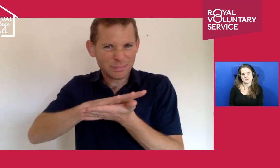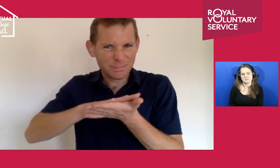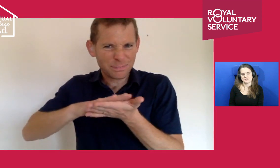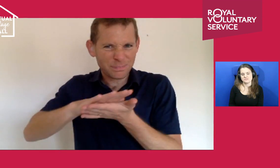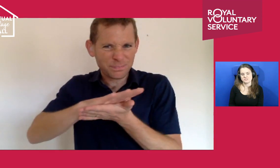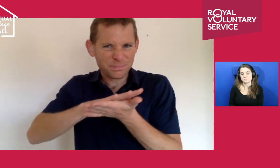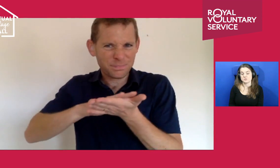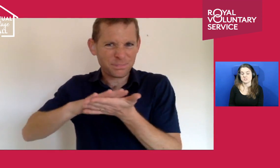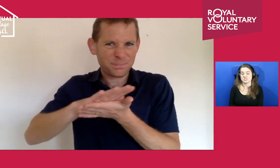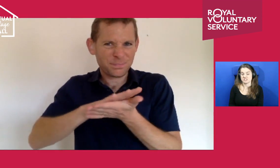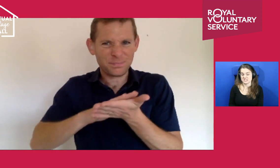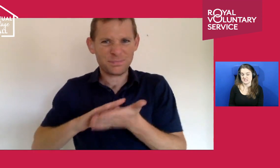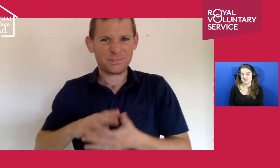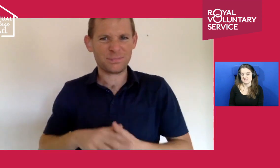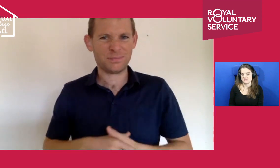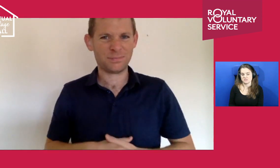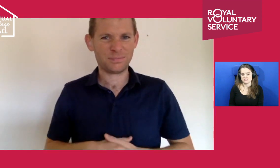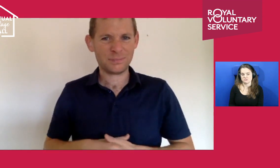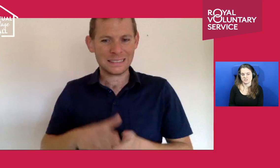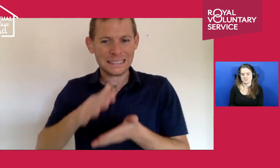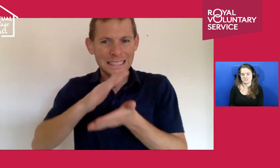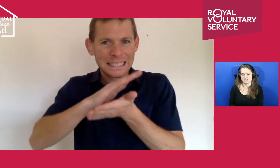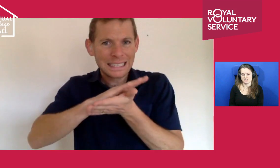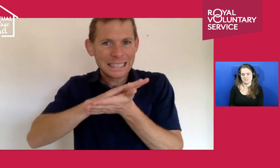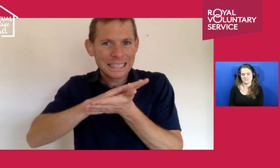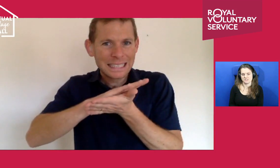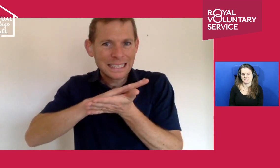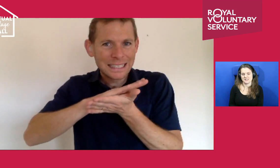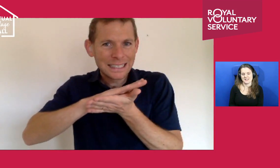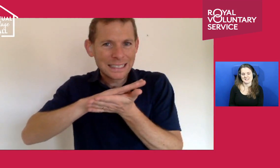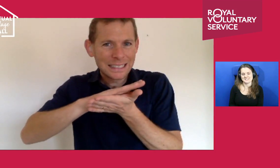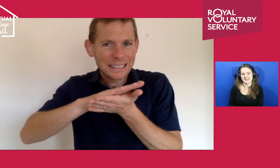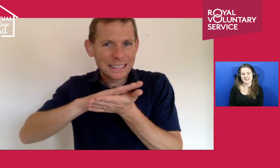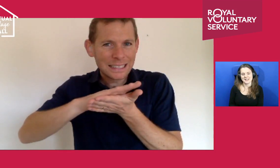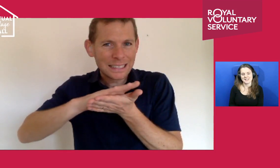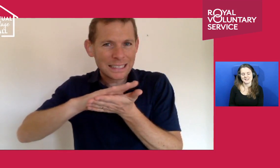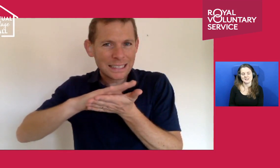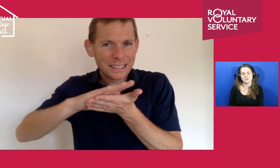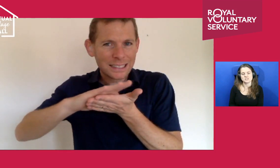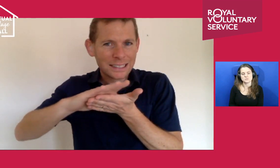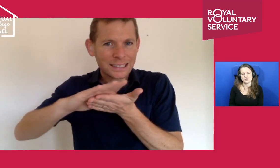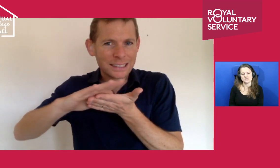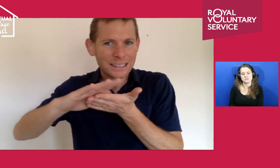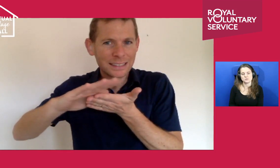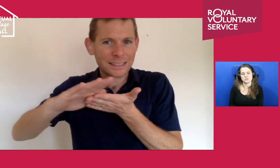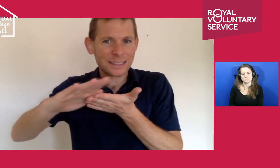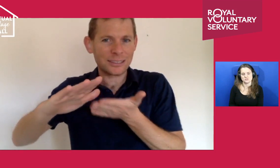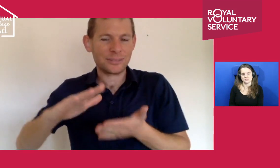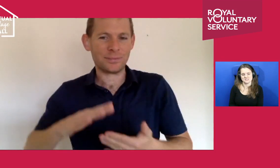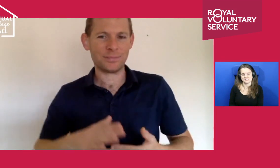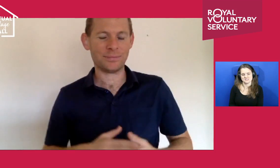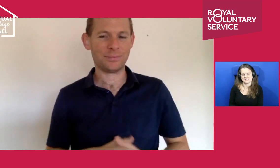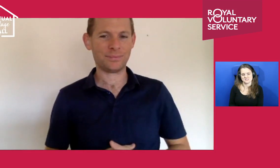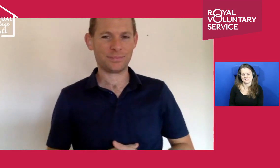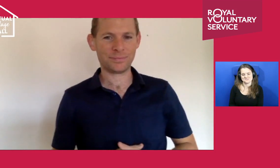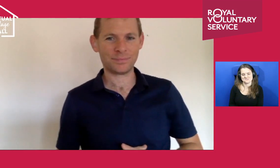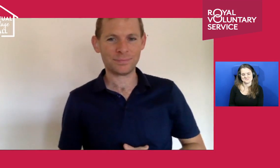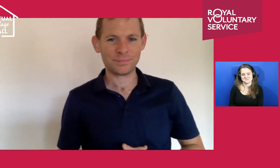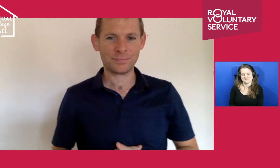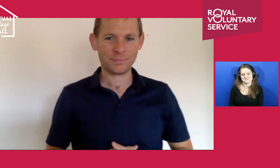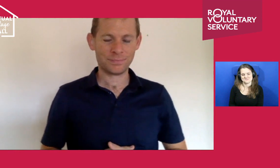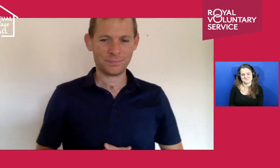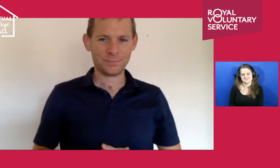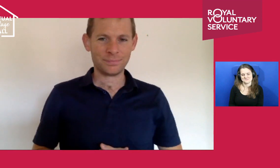So remember the difference between dirty, which is round in circles, and clean, which is one smooth movement.